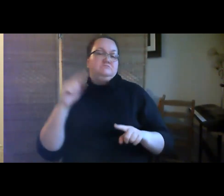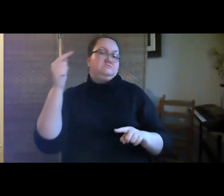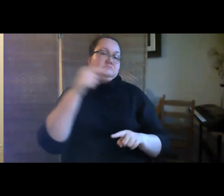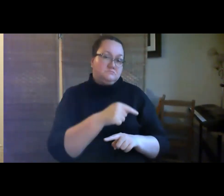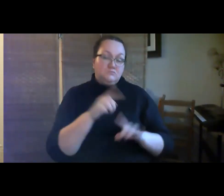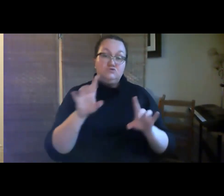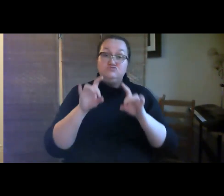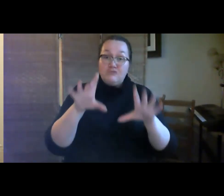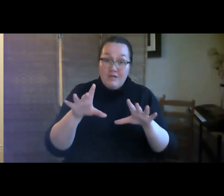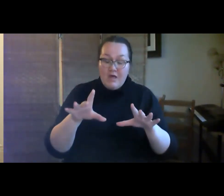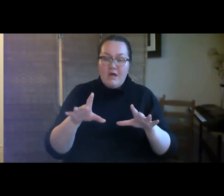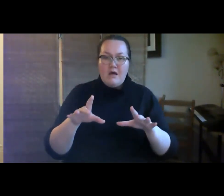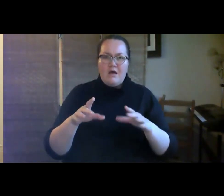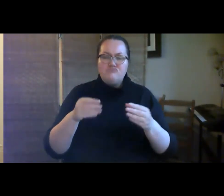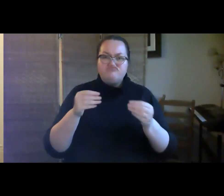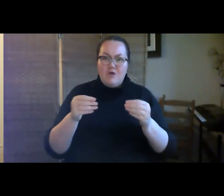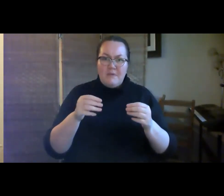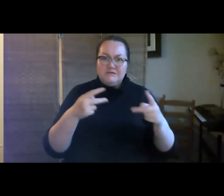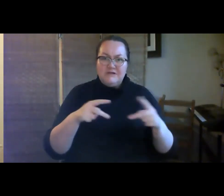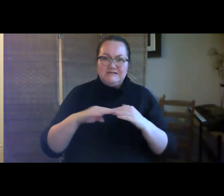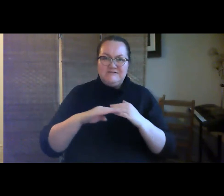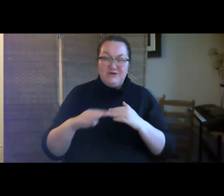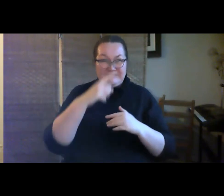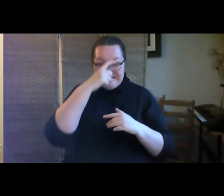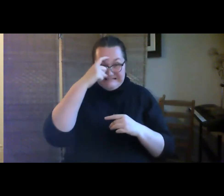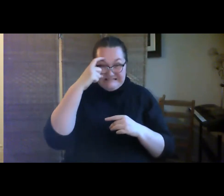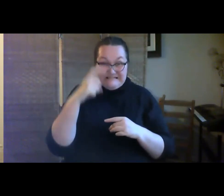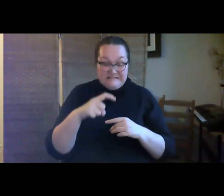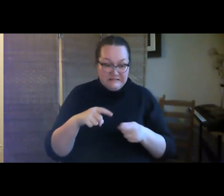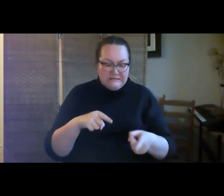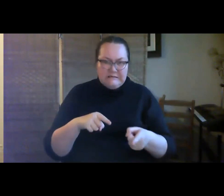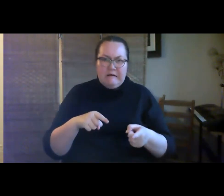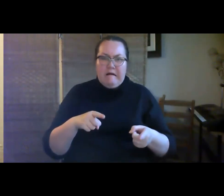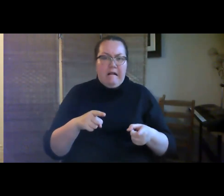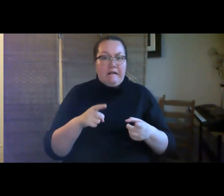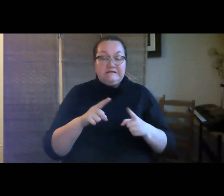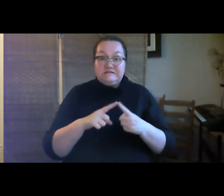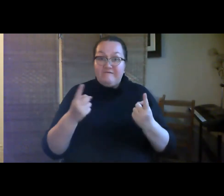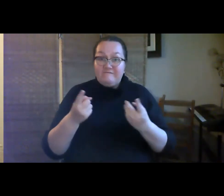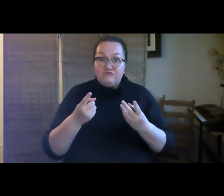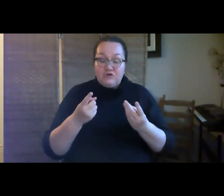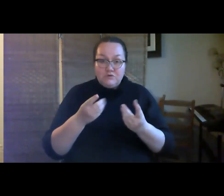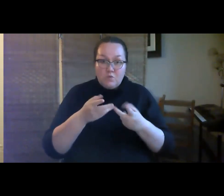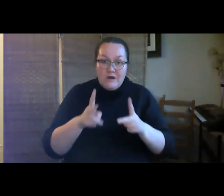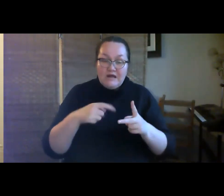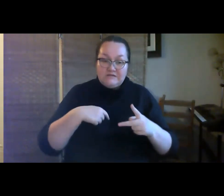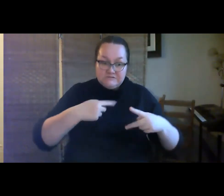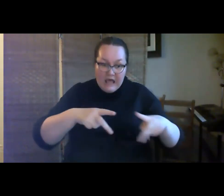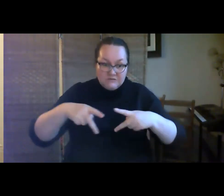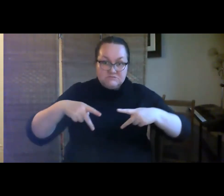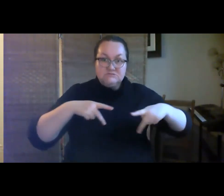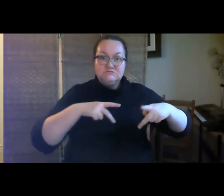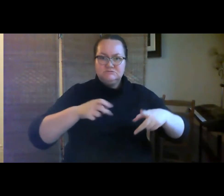Australia, became almost impossible and needed time and attention because the floor was